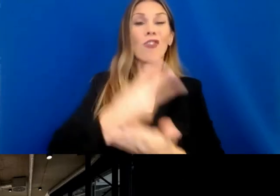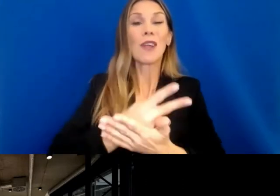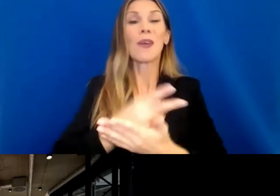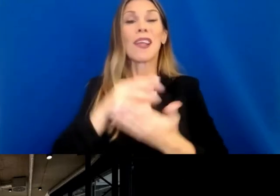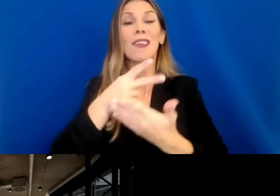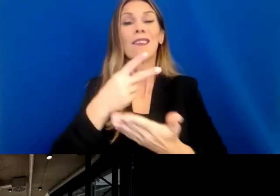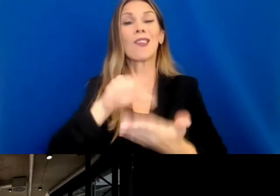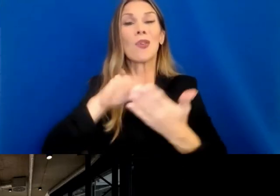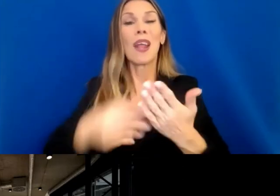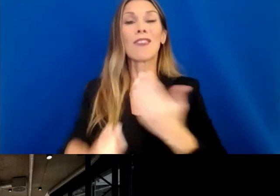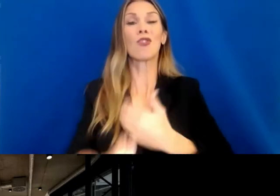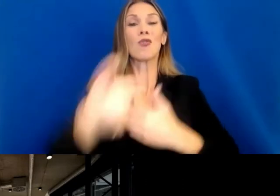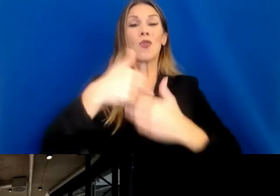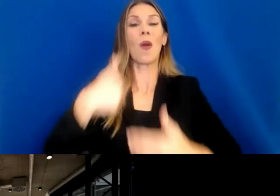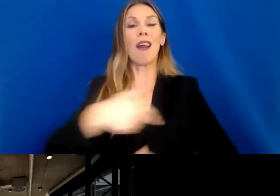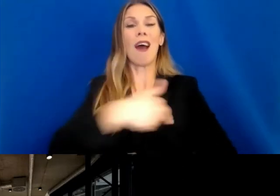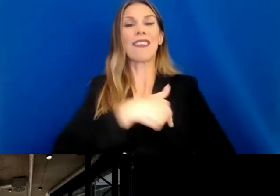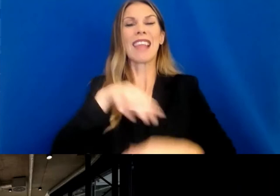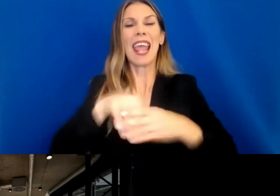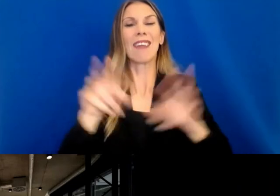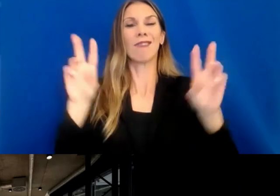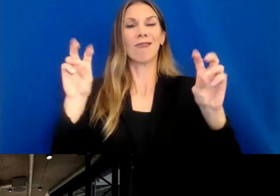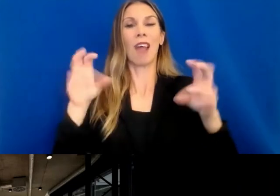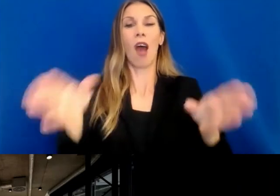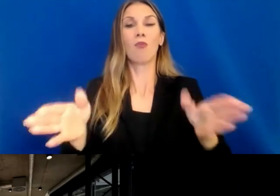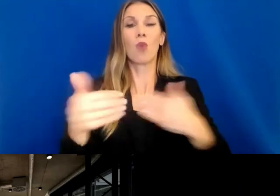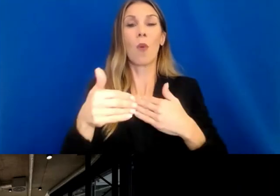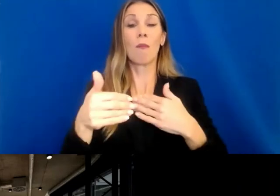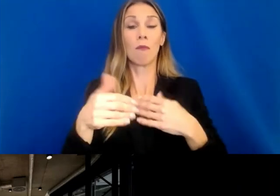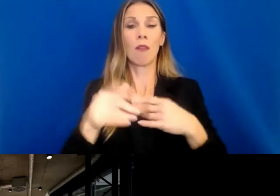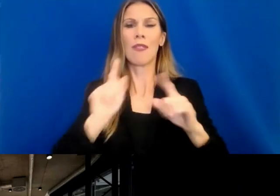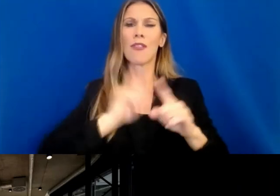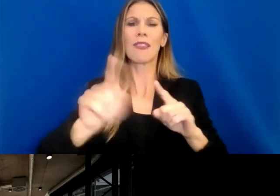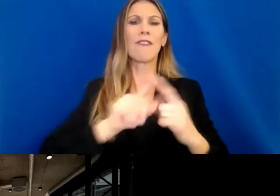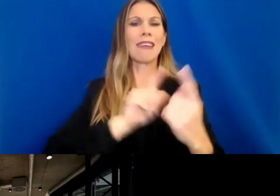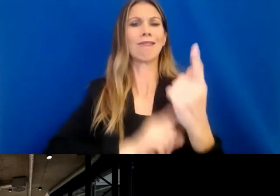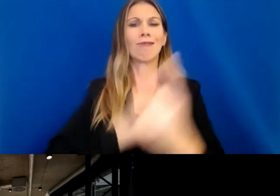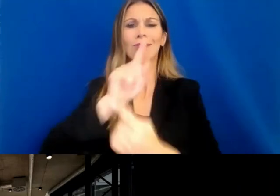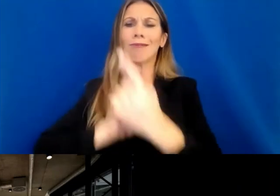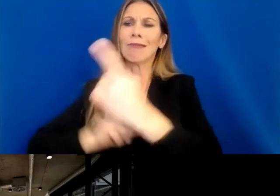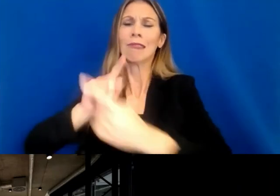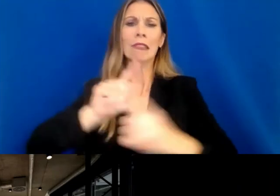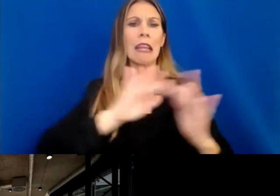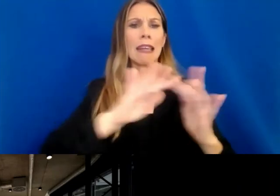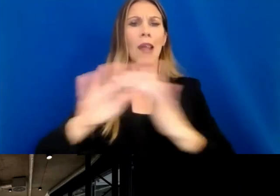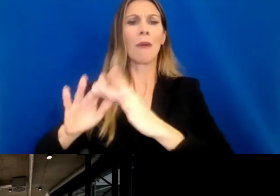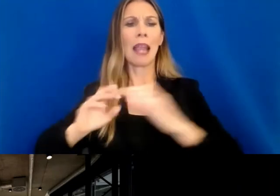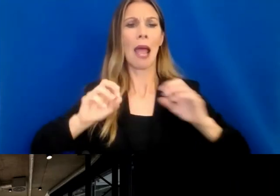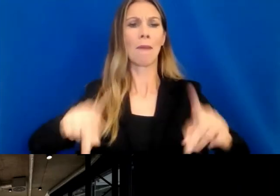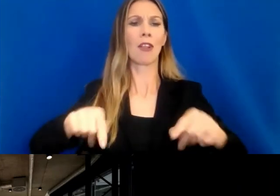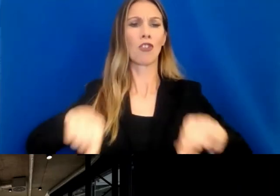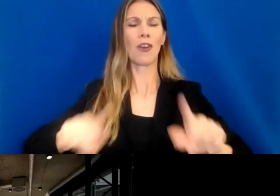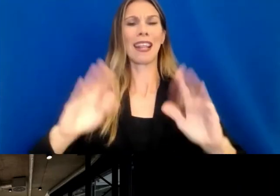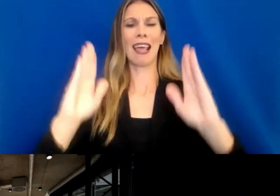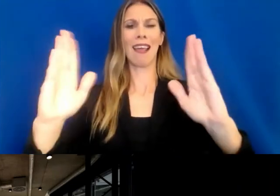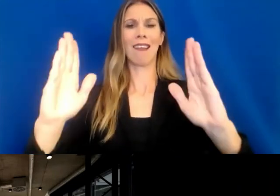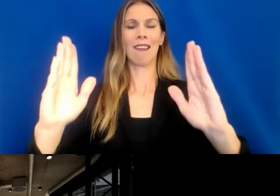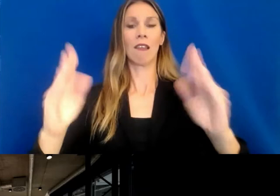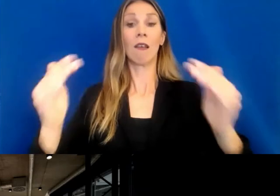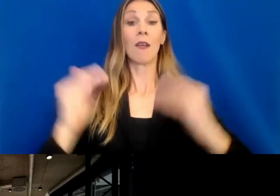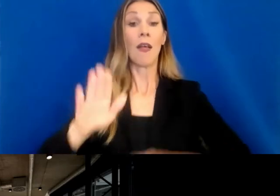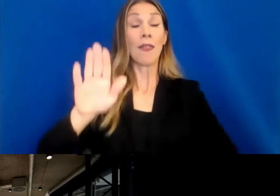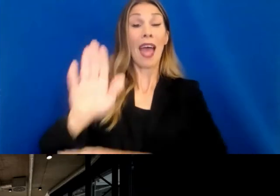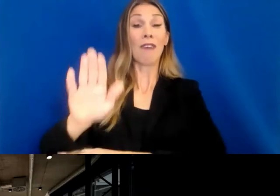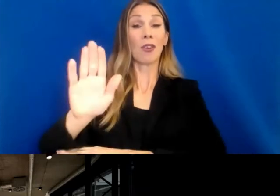come to a room for networking. There will be many others during that span. And then the afternoon unfolds.